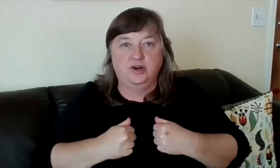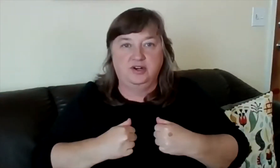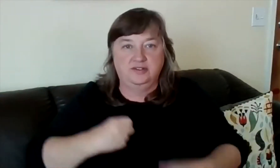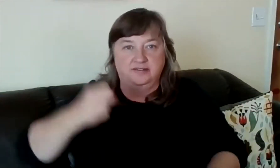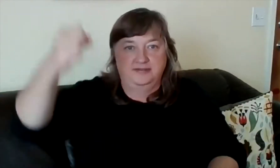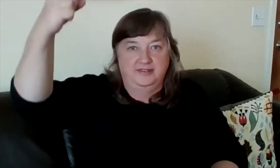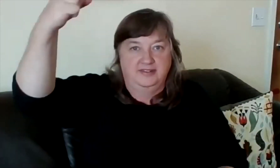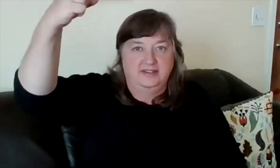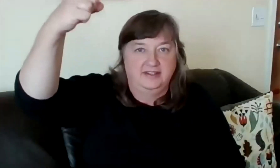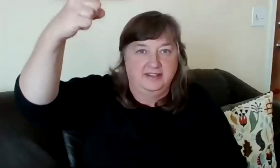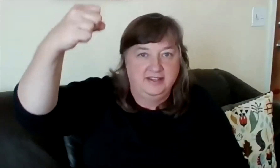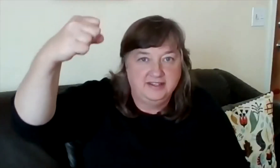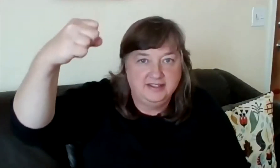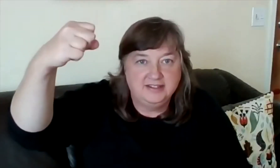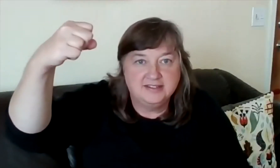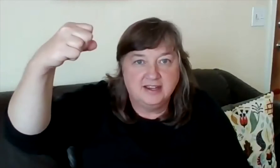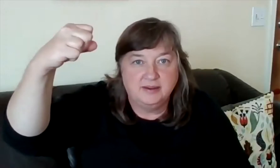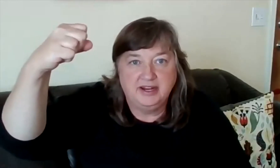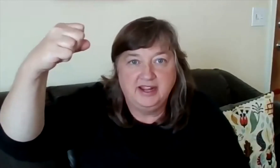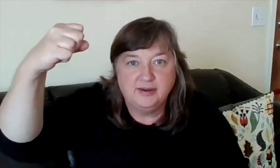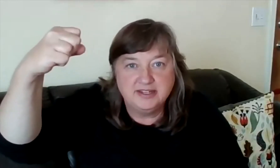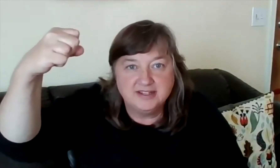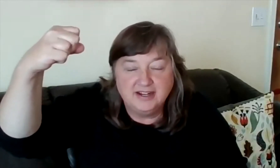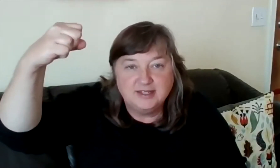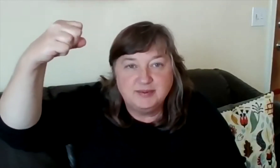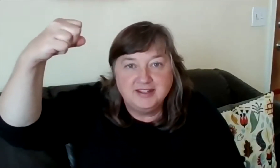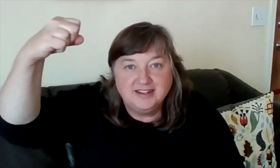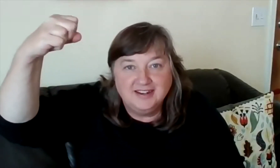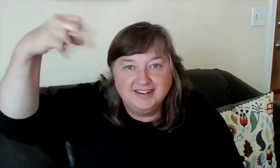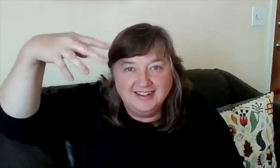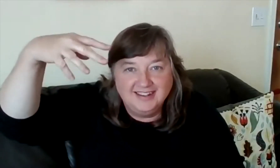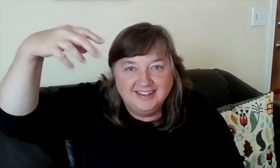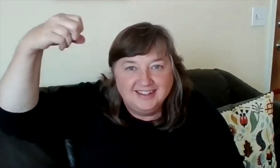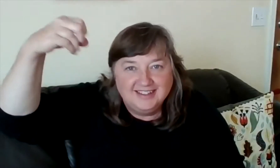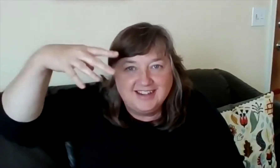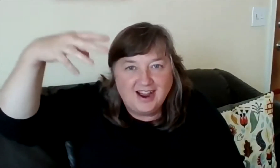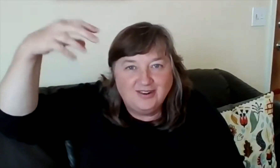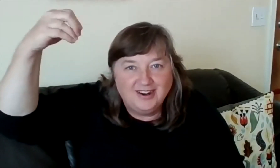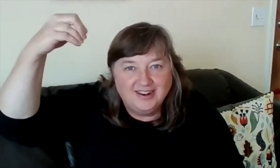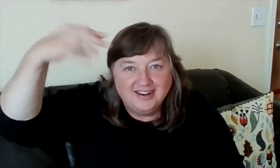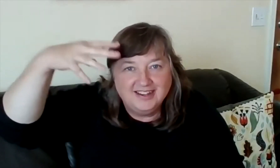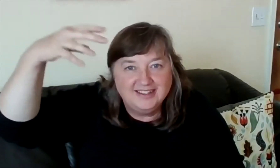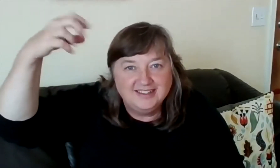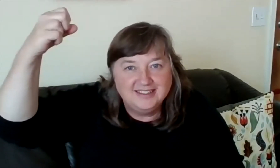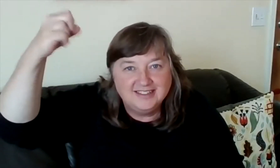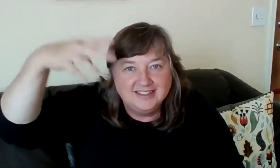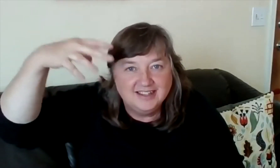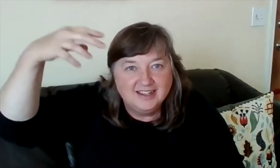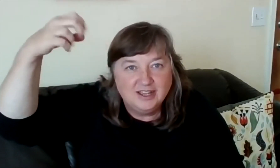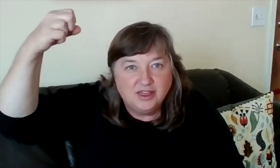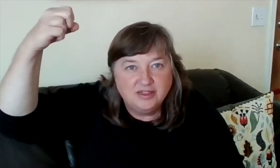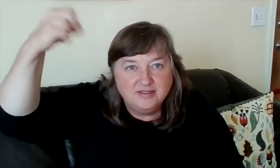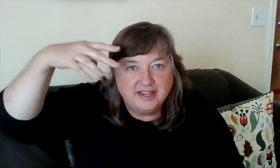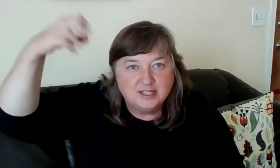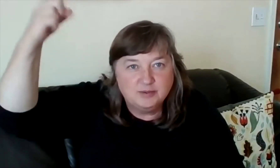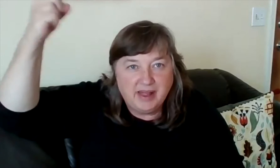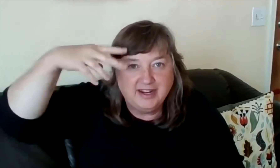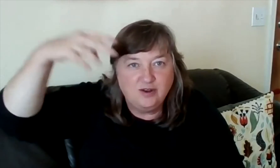Shower is, I'm getting out of my signing space here. Shower is like splatting